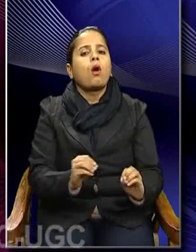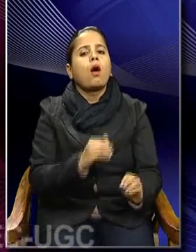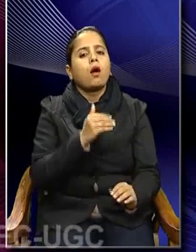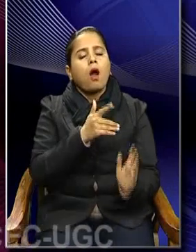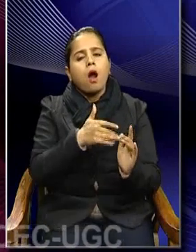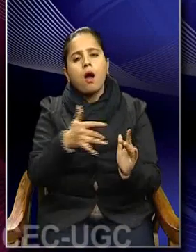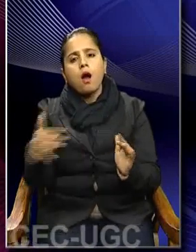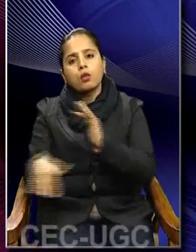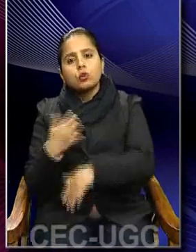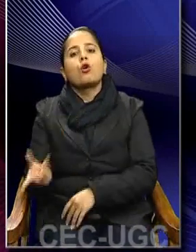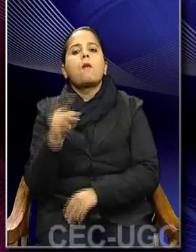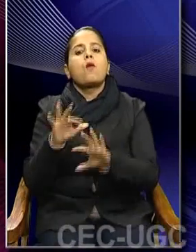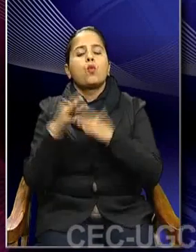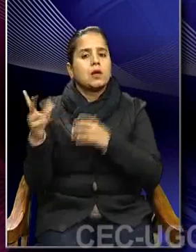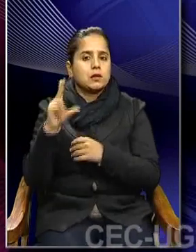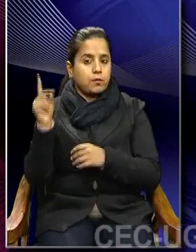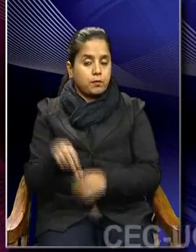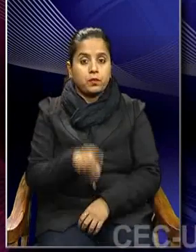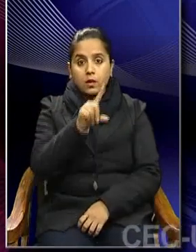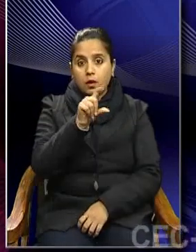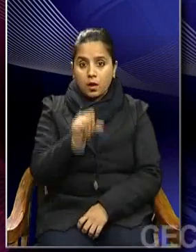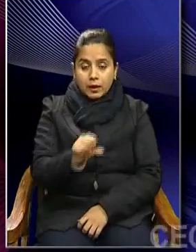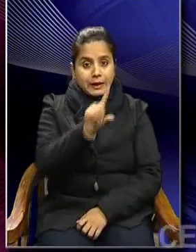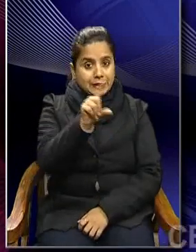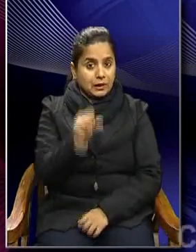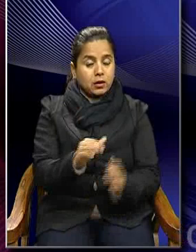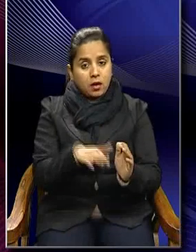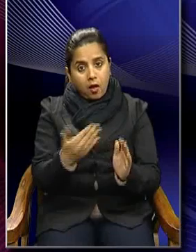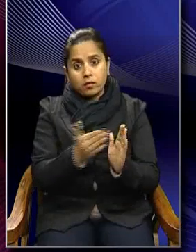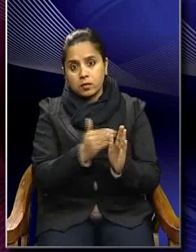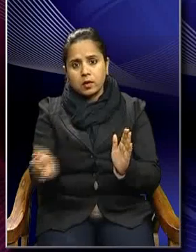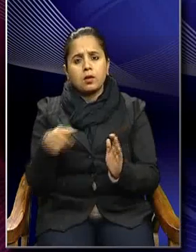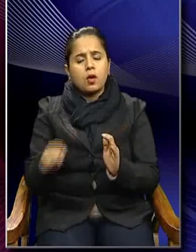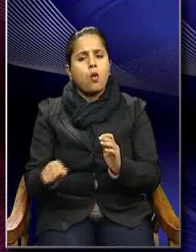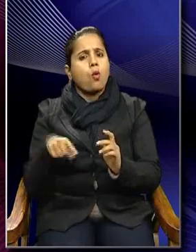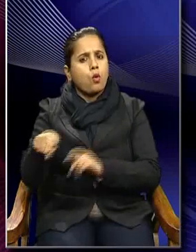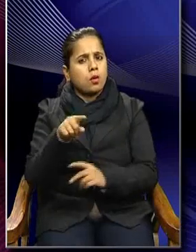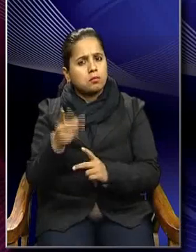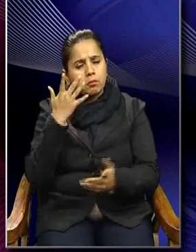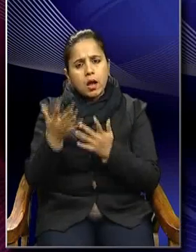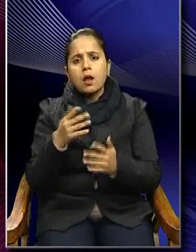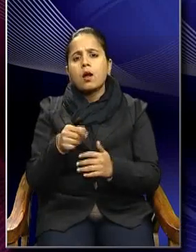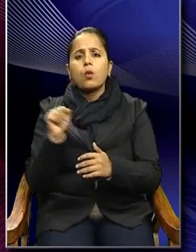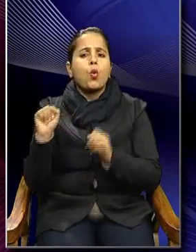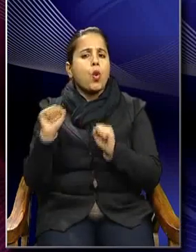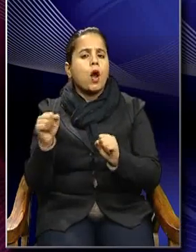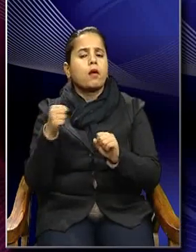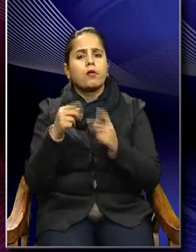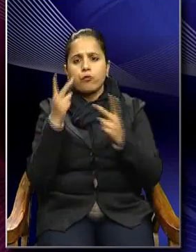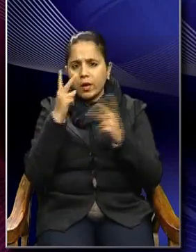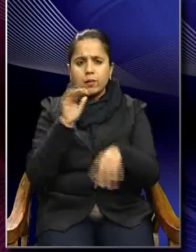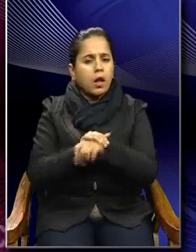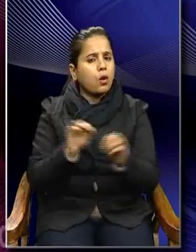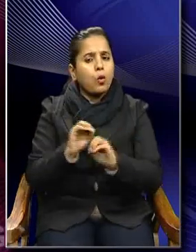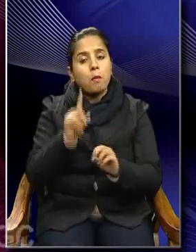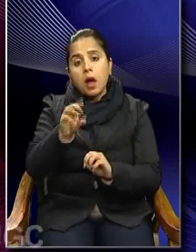was after 1919, the visibility might not have been there, but